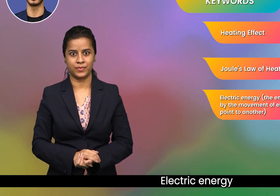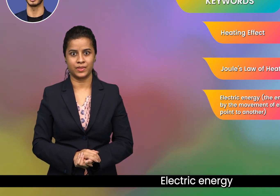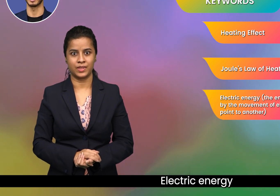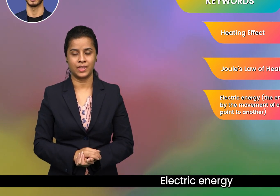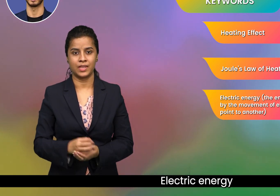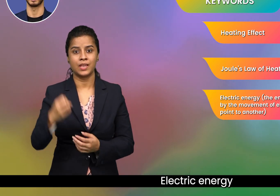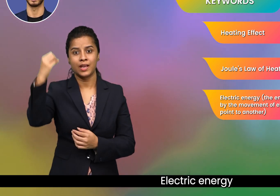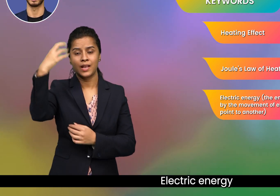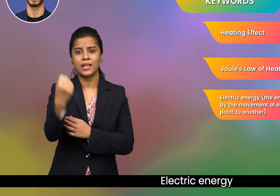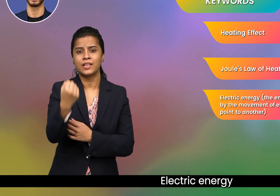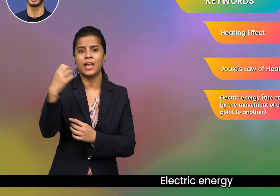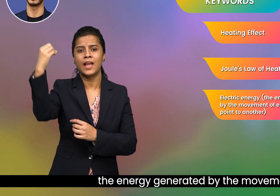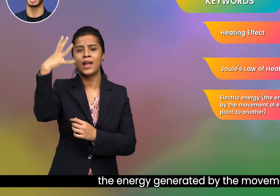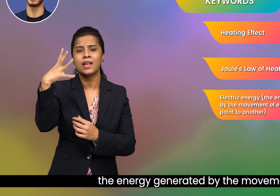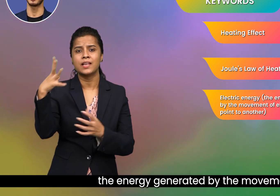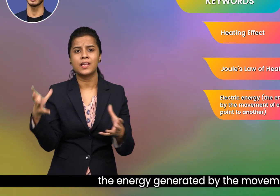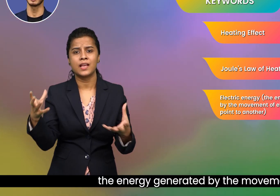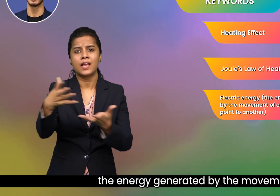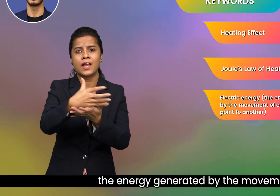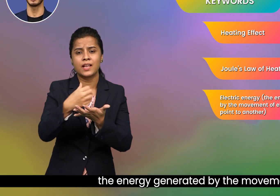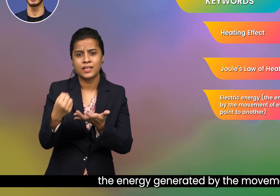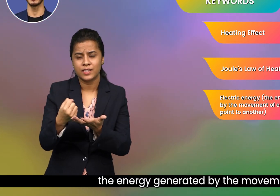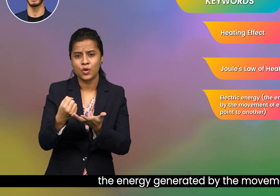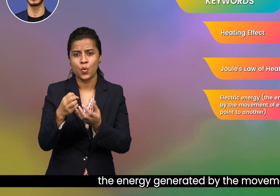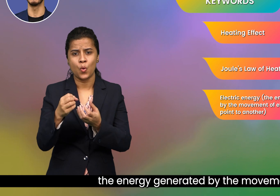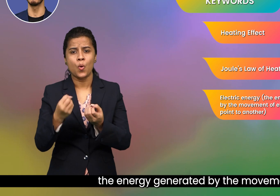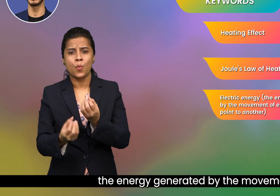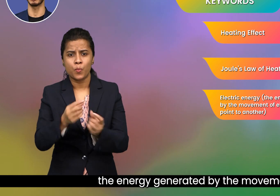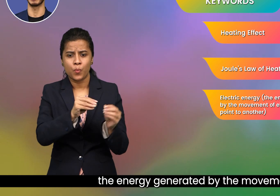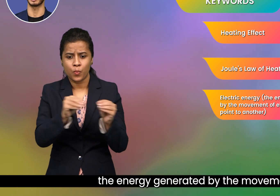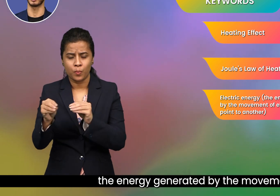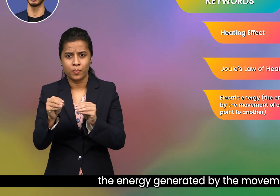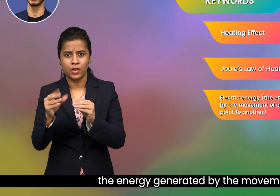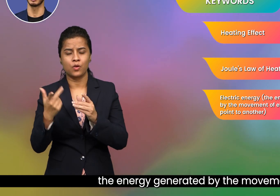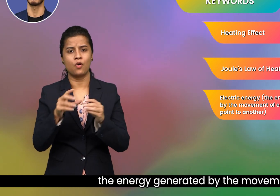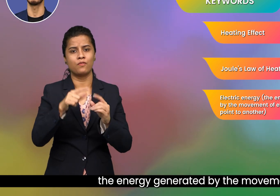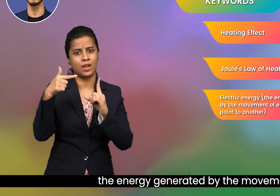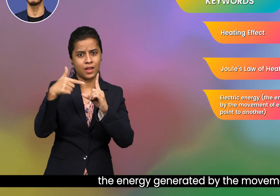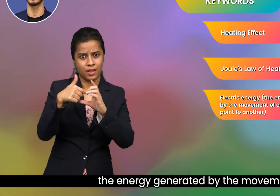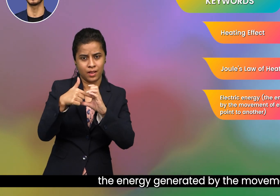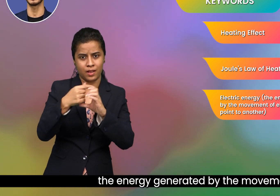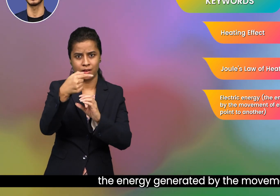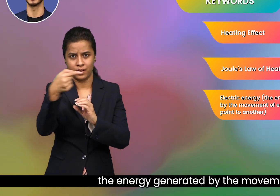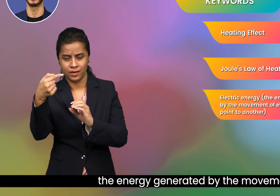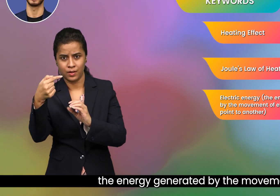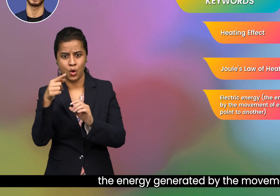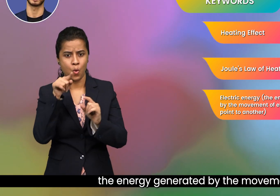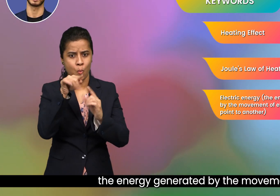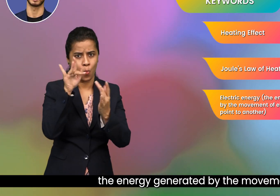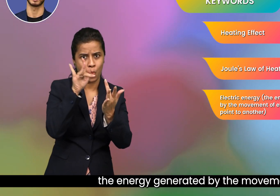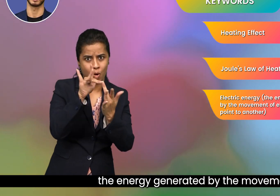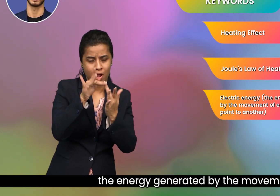electric energy, the energy generated by the movement of electrons from one point to another.